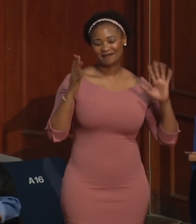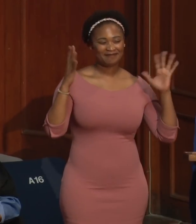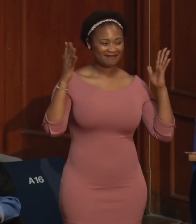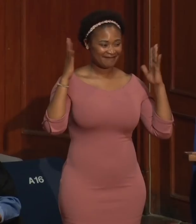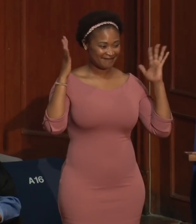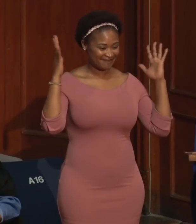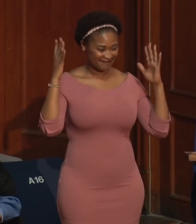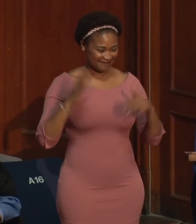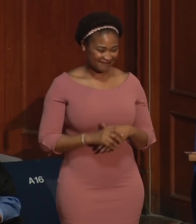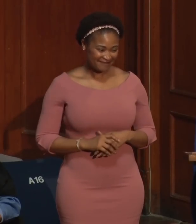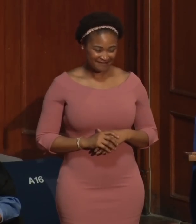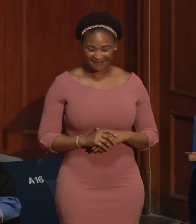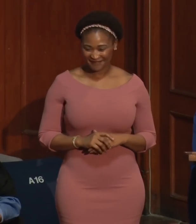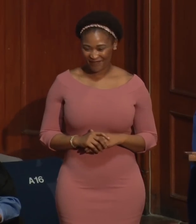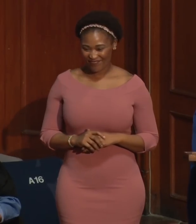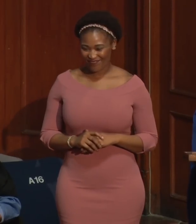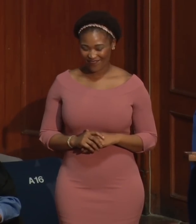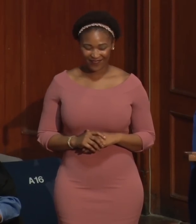You're graduating.